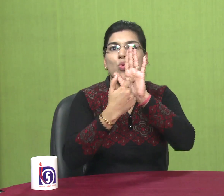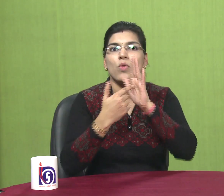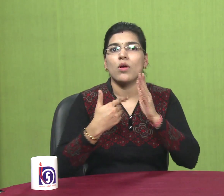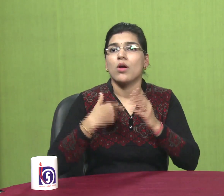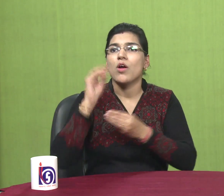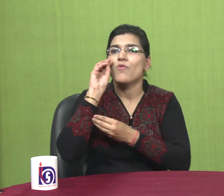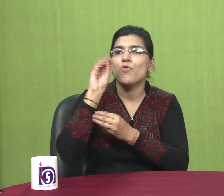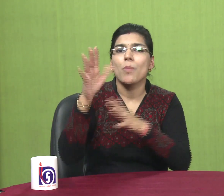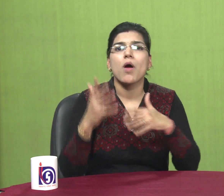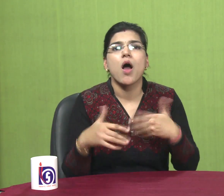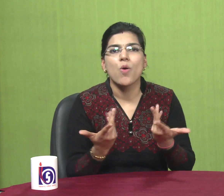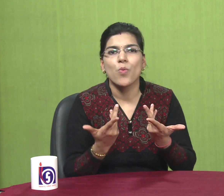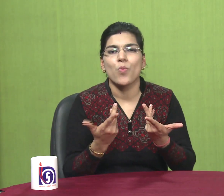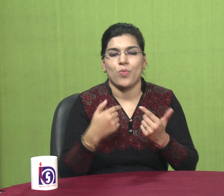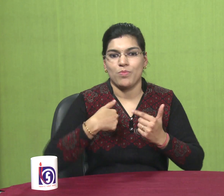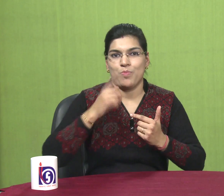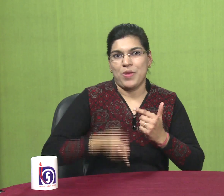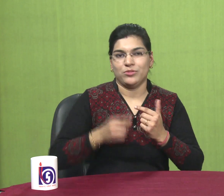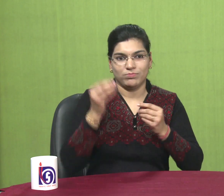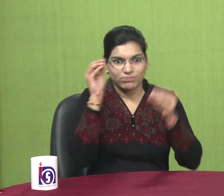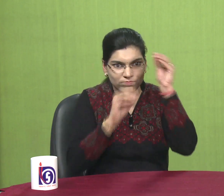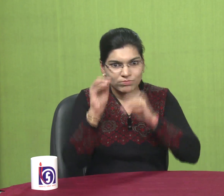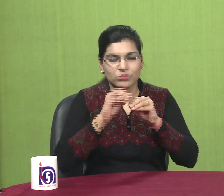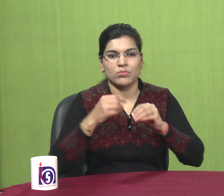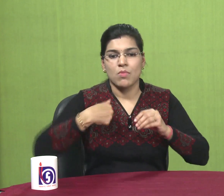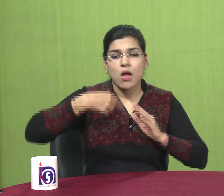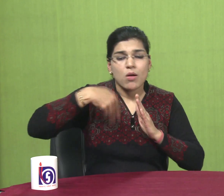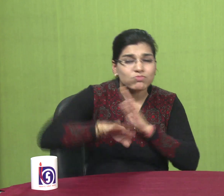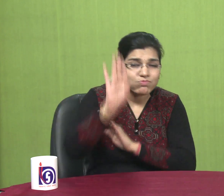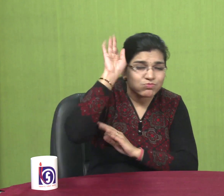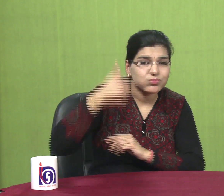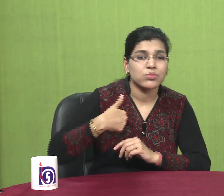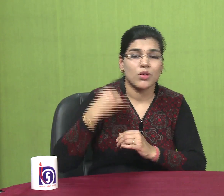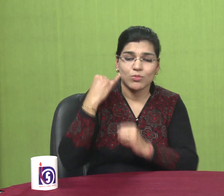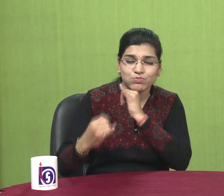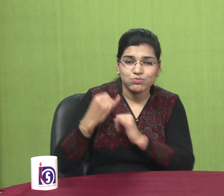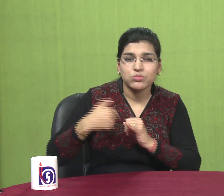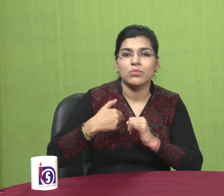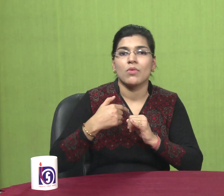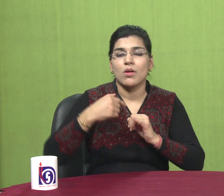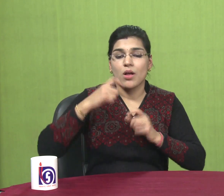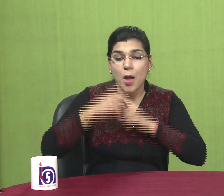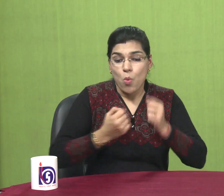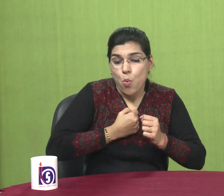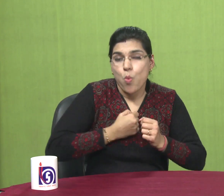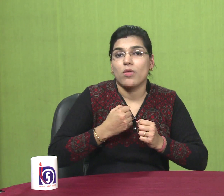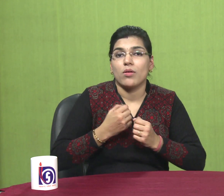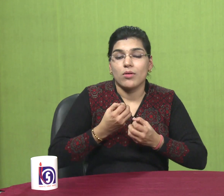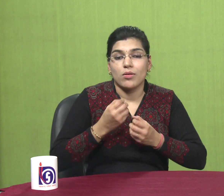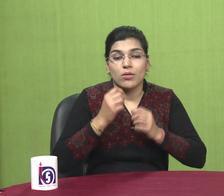company popular through the promotion on internet. by putting information about